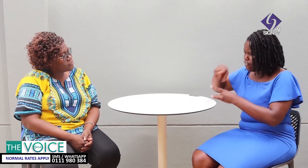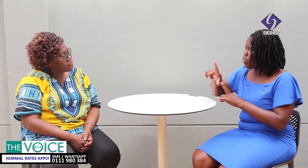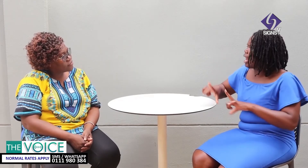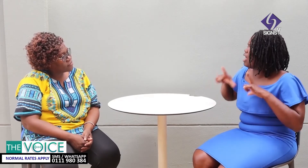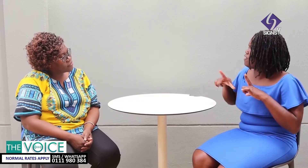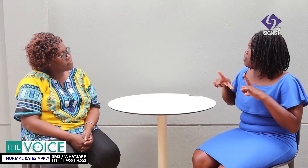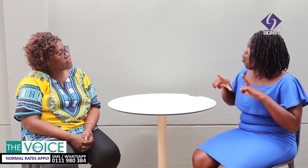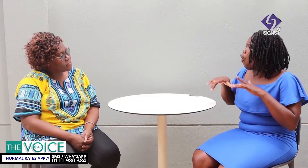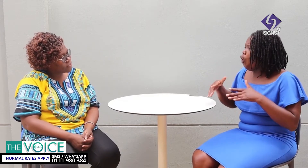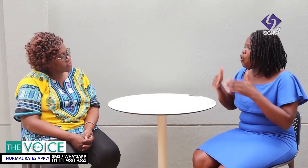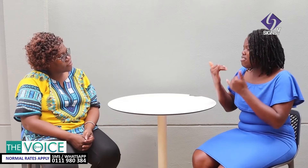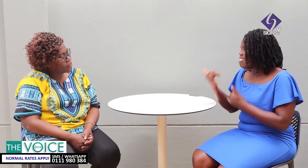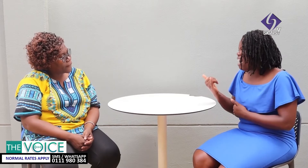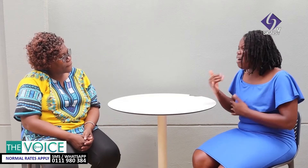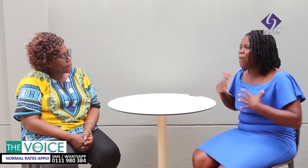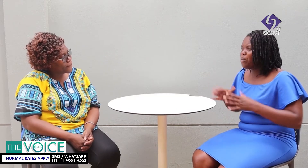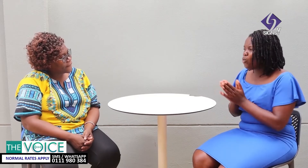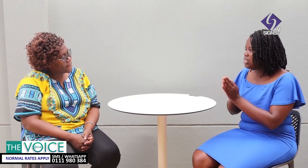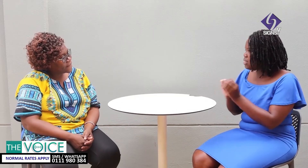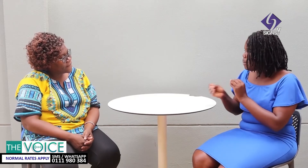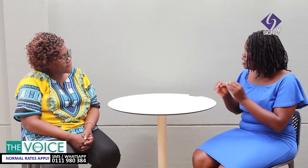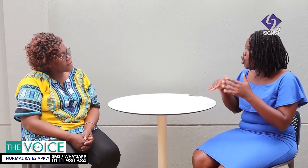choose for yourself. Choose whatever makes you feel good.